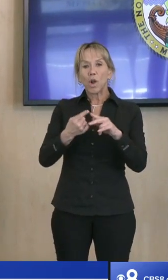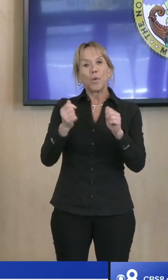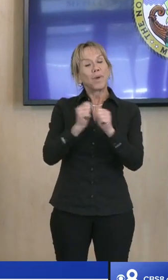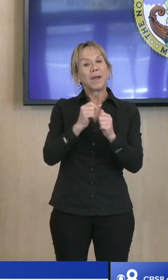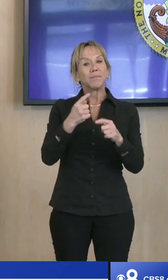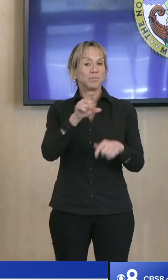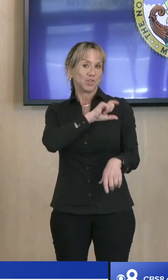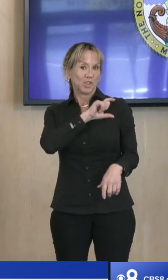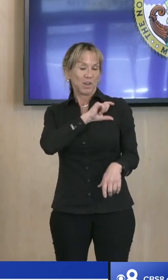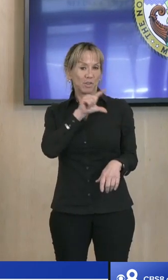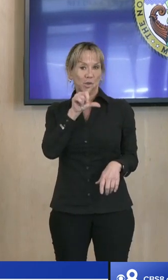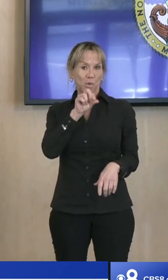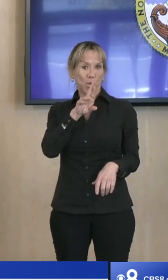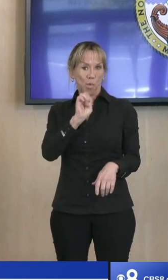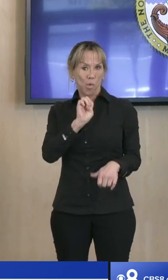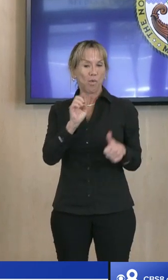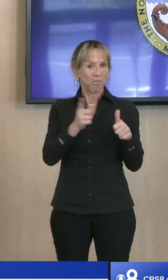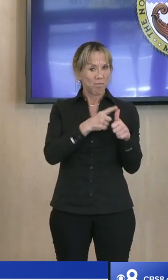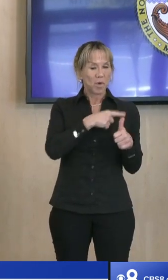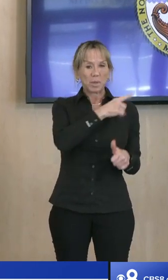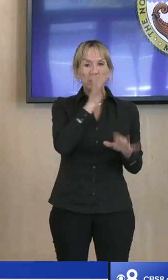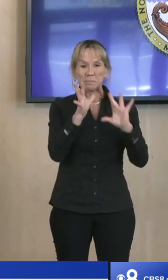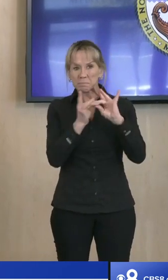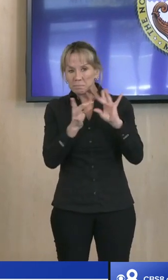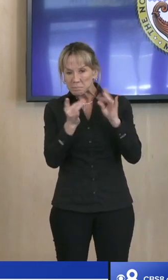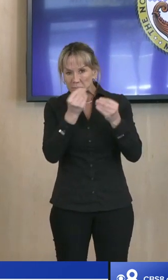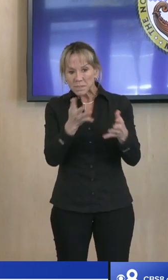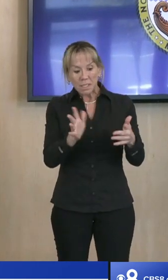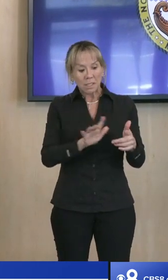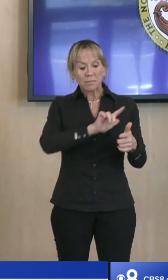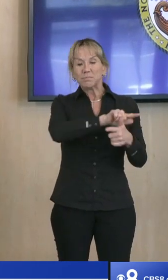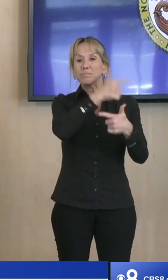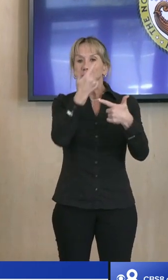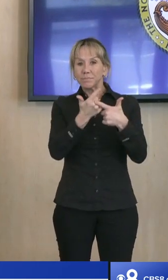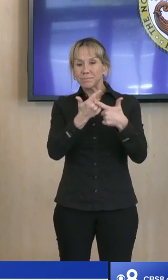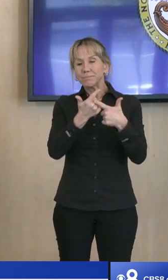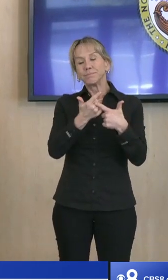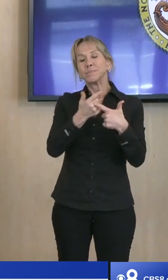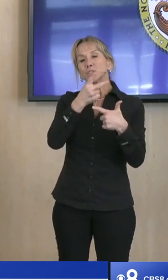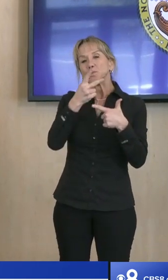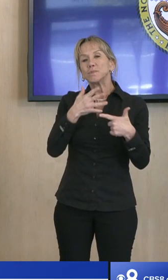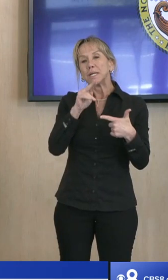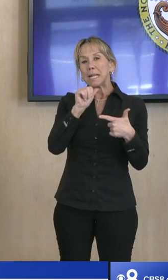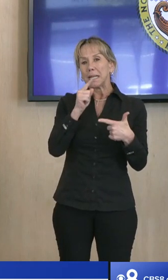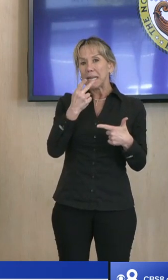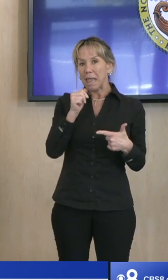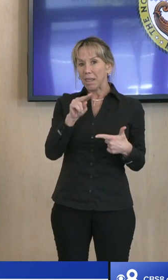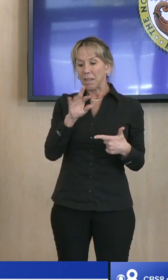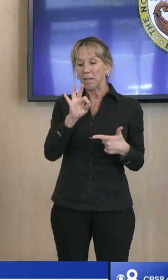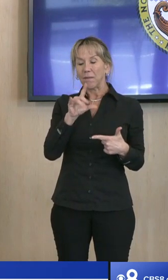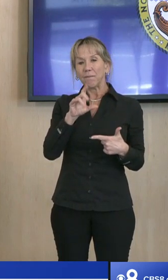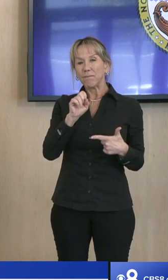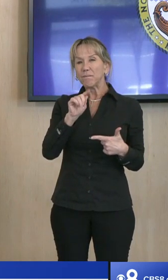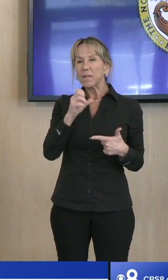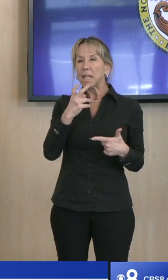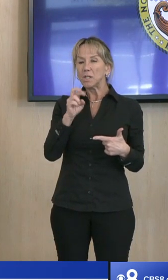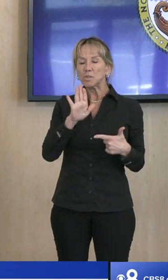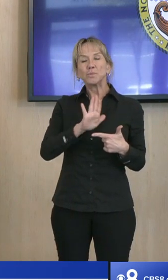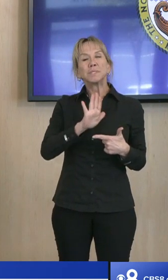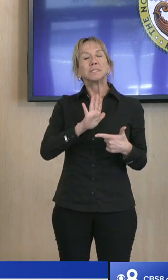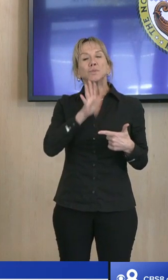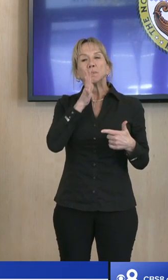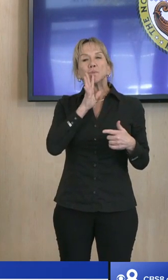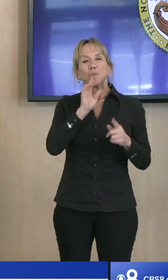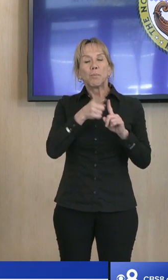then we're going to be hearing from Nathan Fletcher to kind of give us an update on where things are with the homeless and other